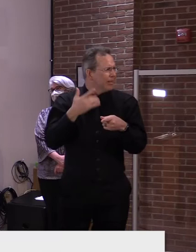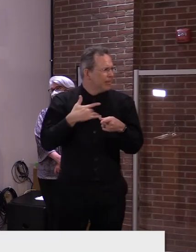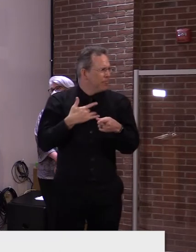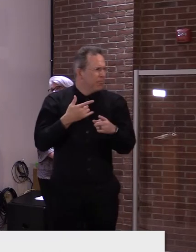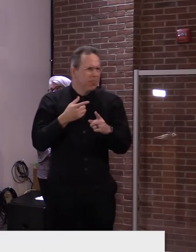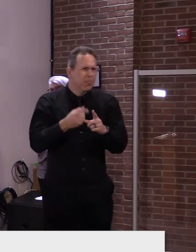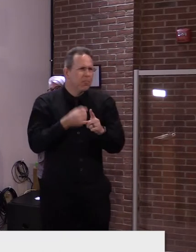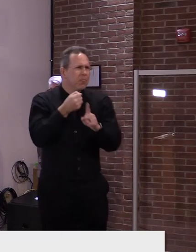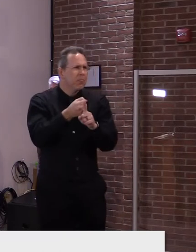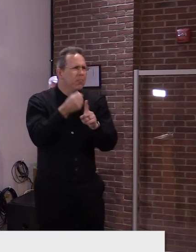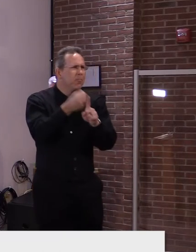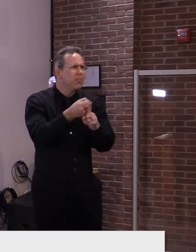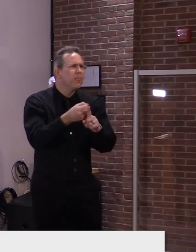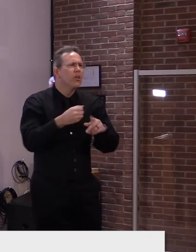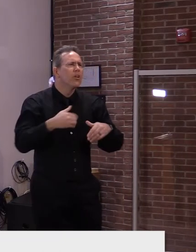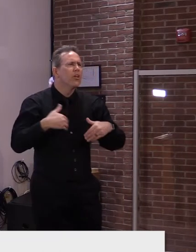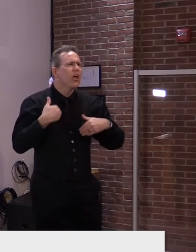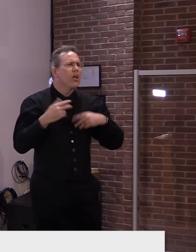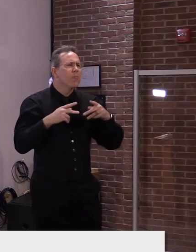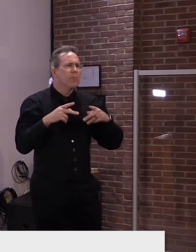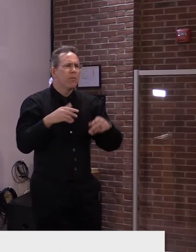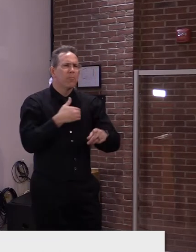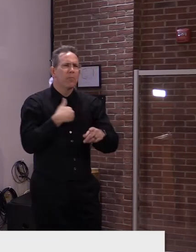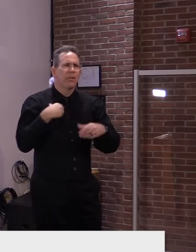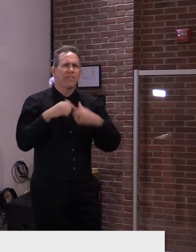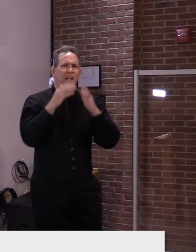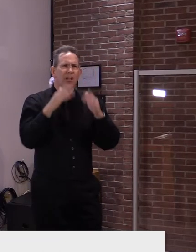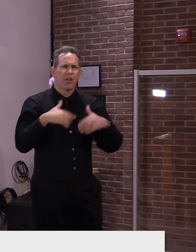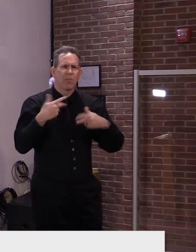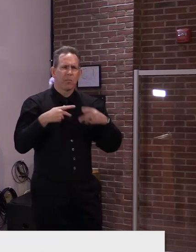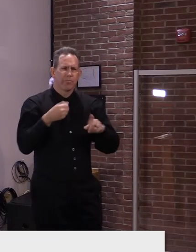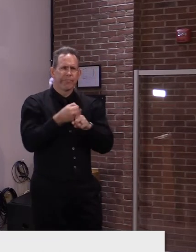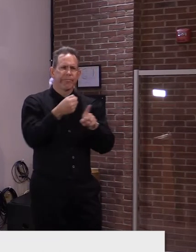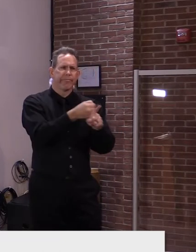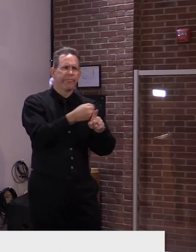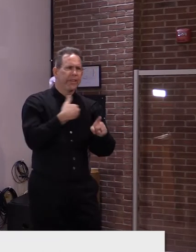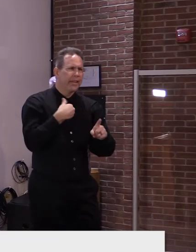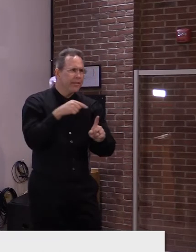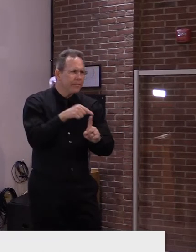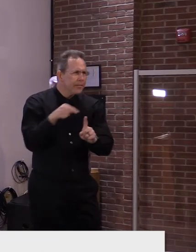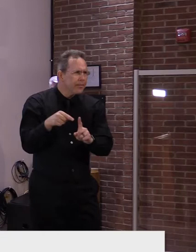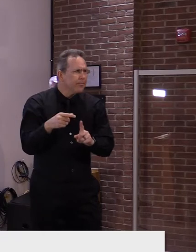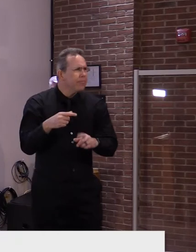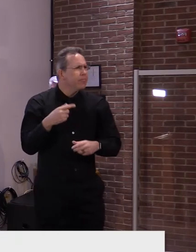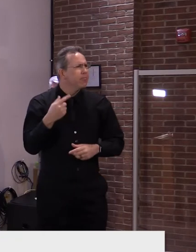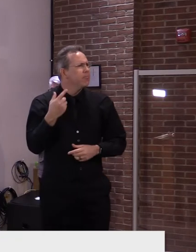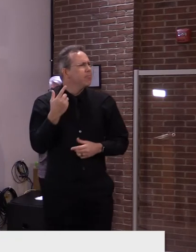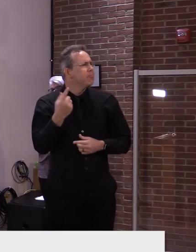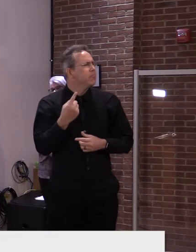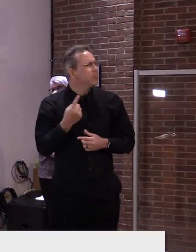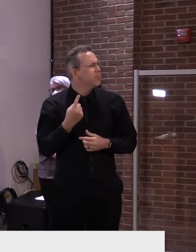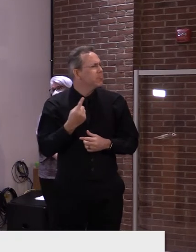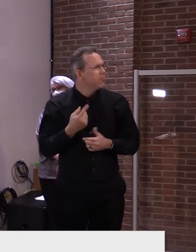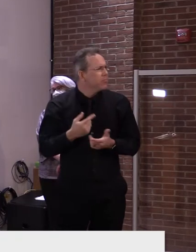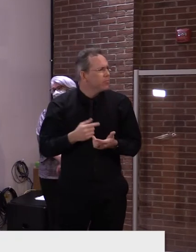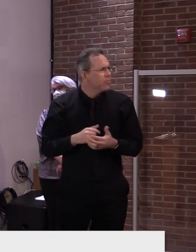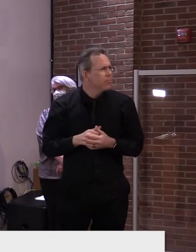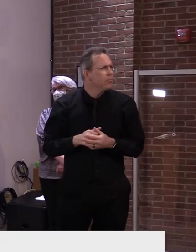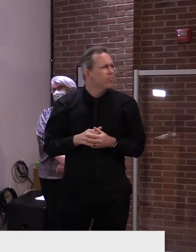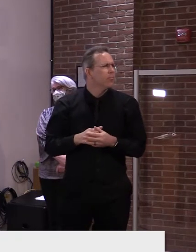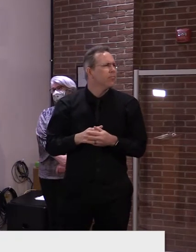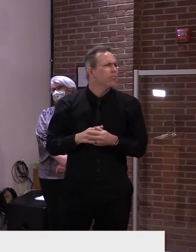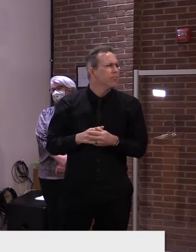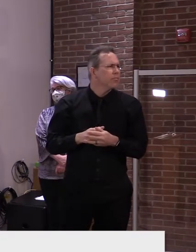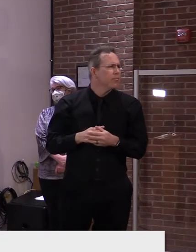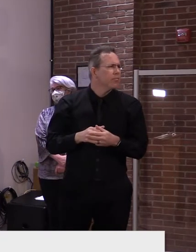for vaccines among the BIPOC community without opening up to specific categories like essential workers? I'm just thinking about the community members who are at